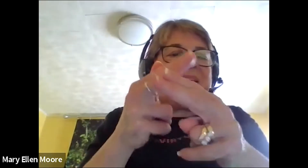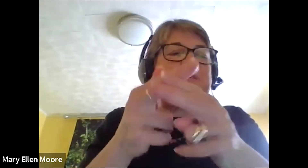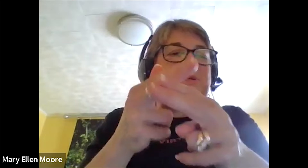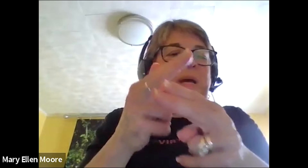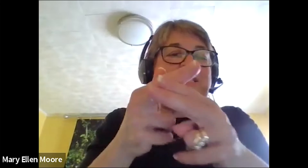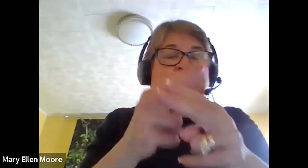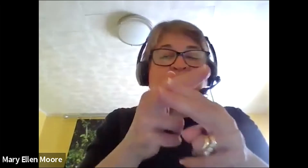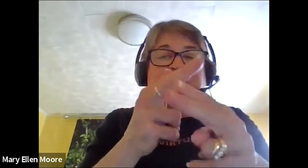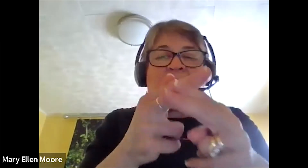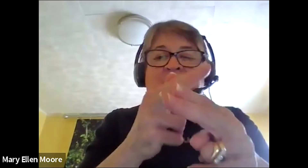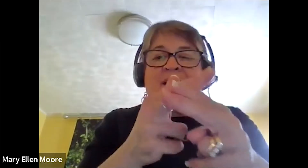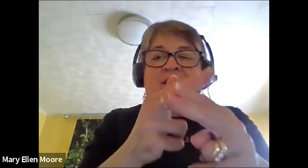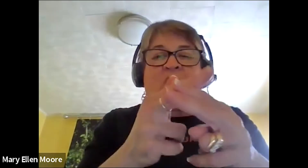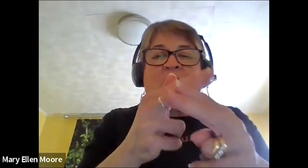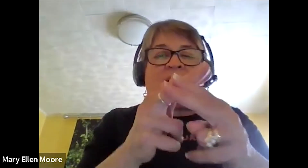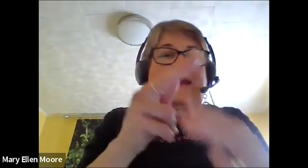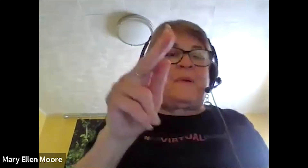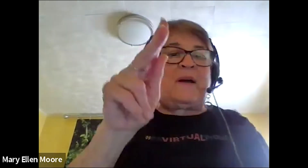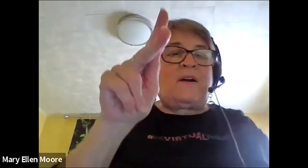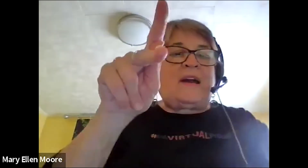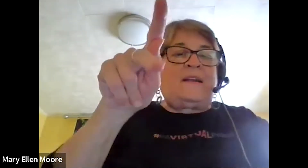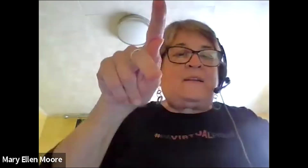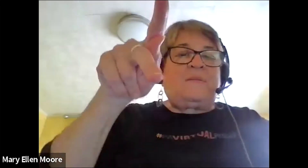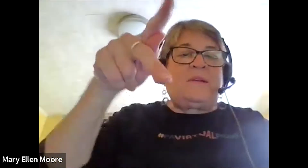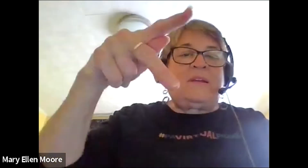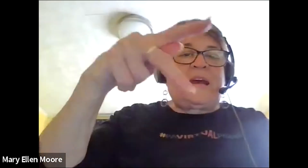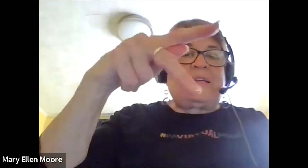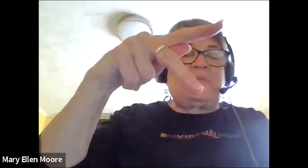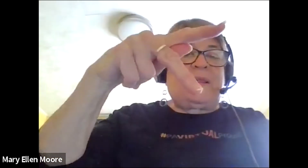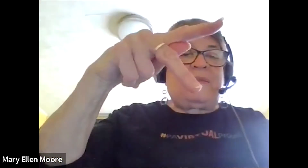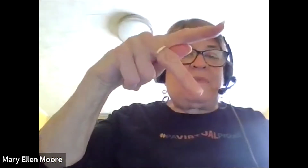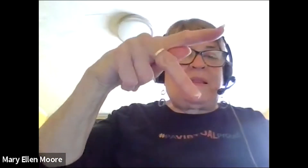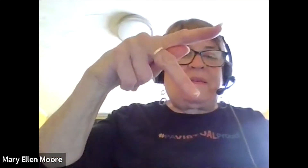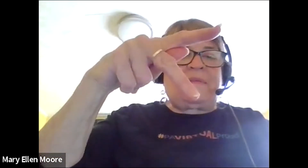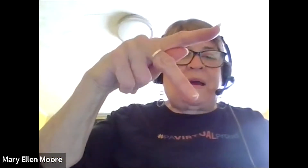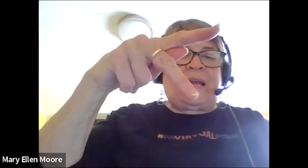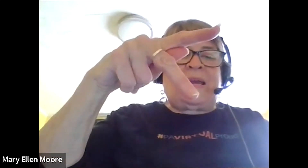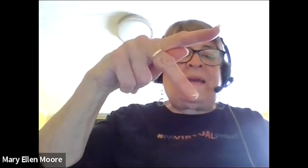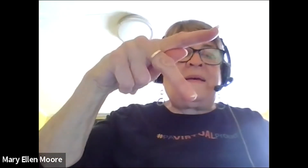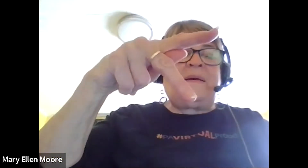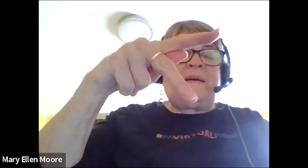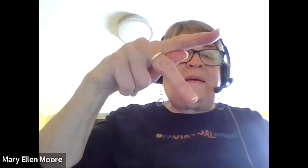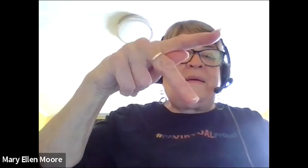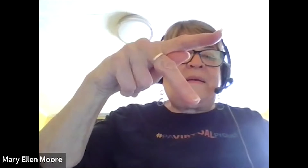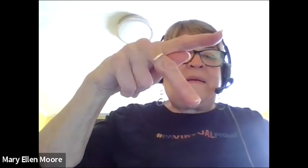was a rescue, so it's a long name. All right. You guys want ready?